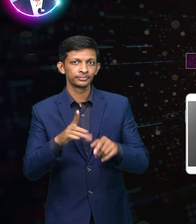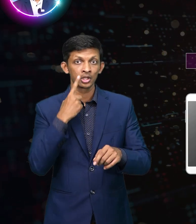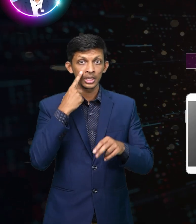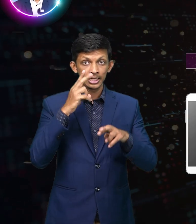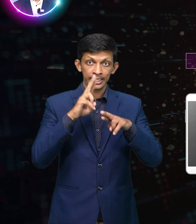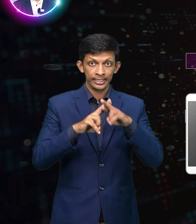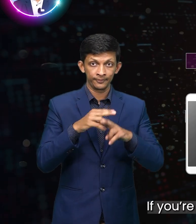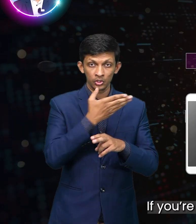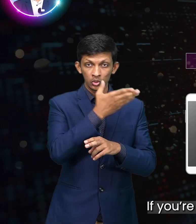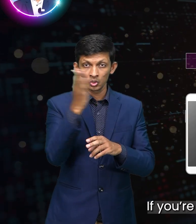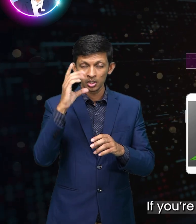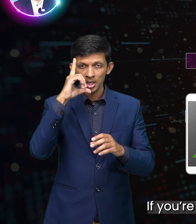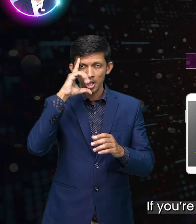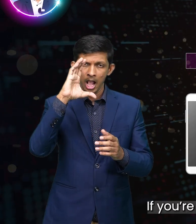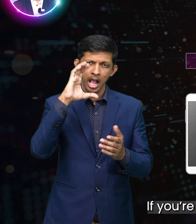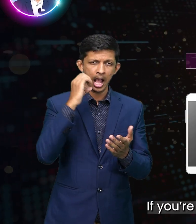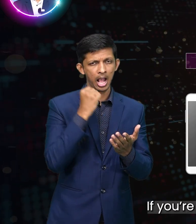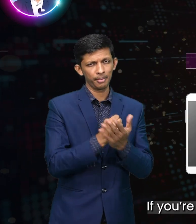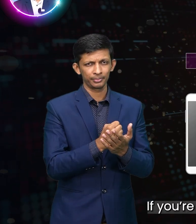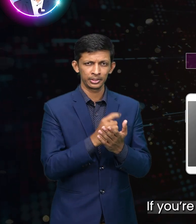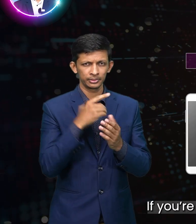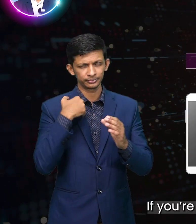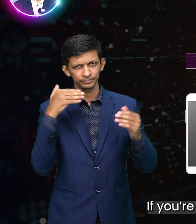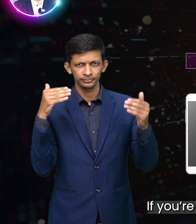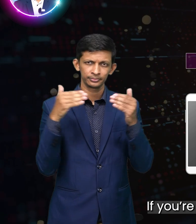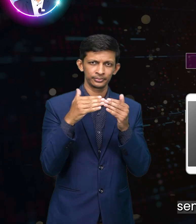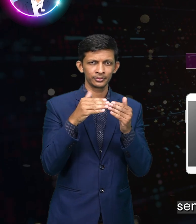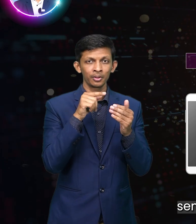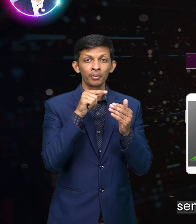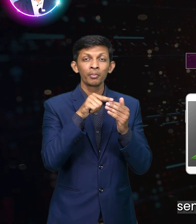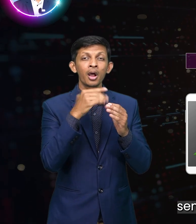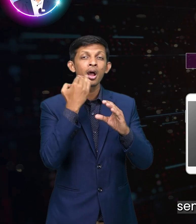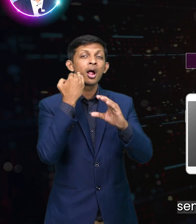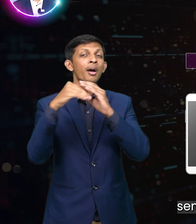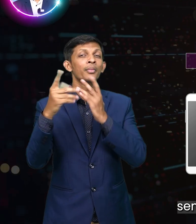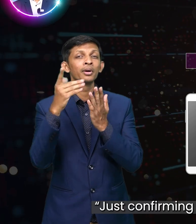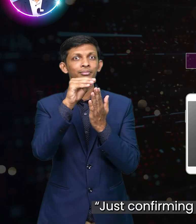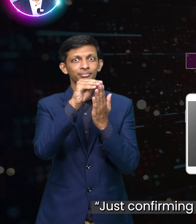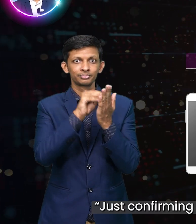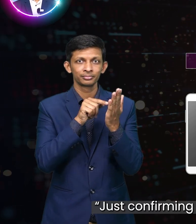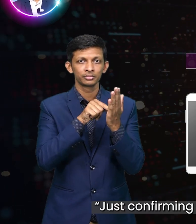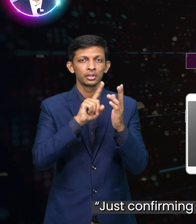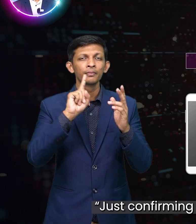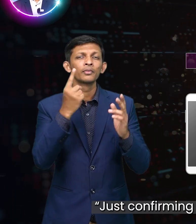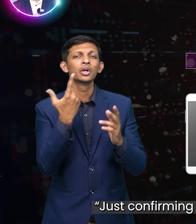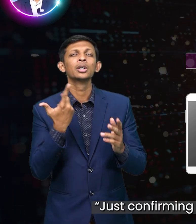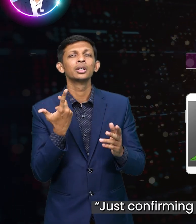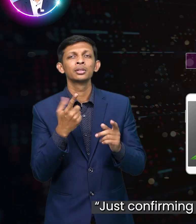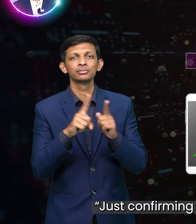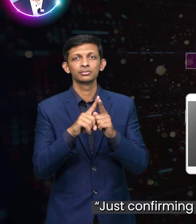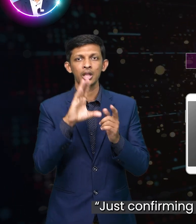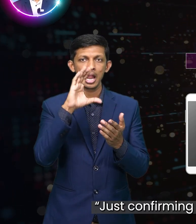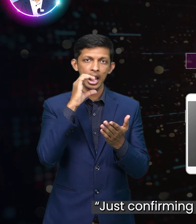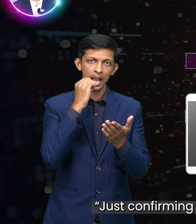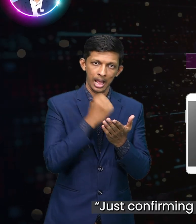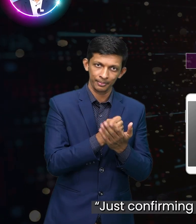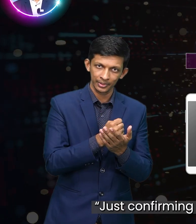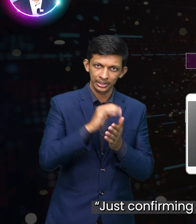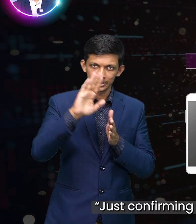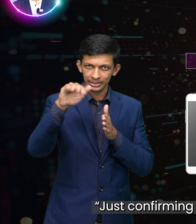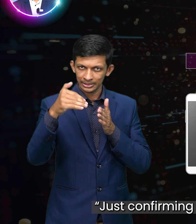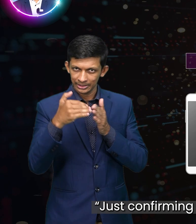Example: if you're confirming a meeting, send a message like just confirming a meeting at 3 p.m.